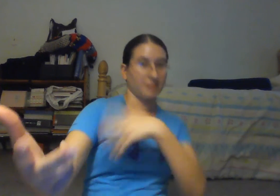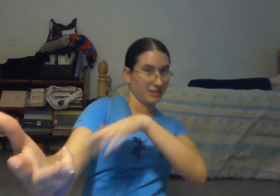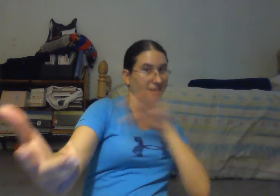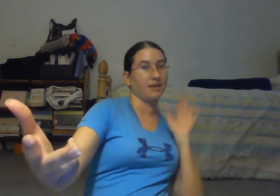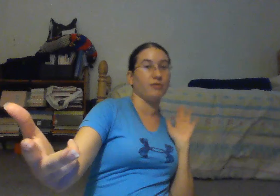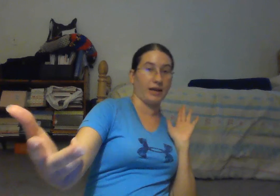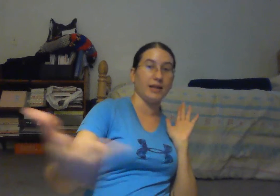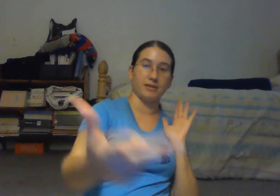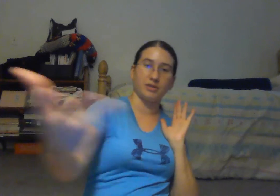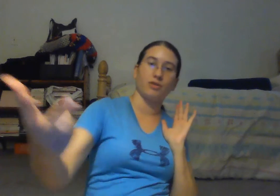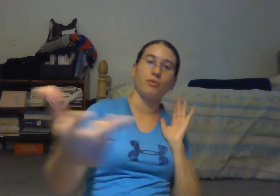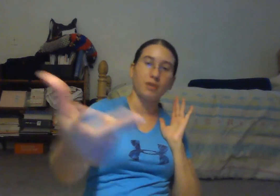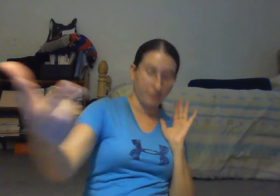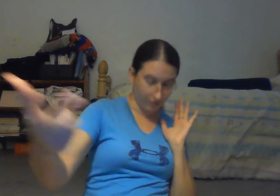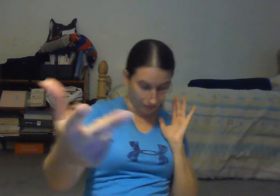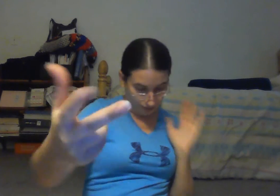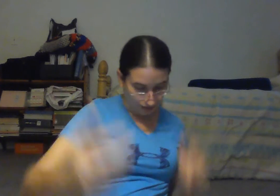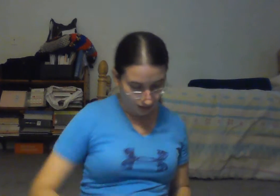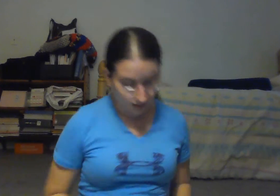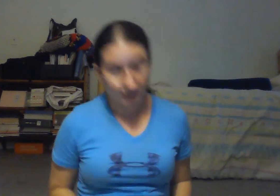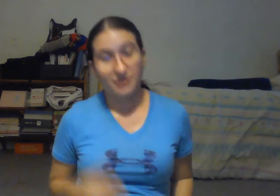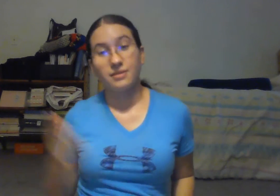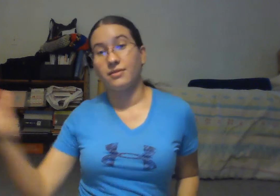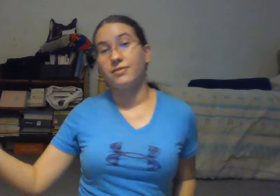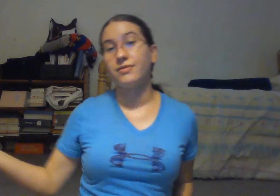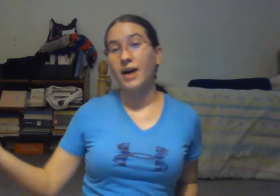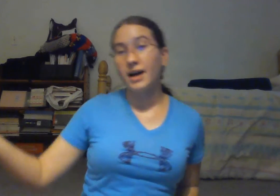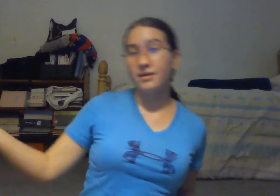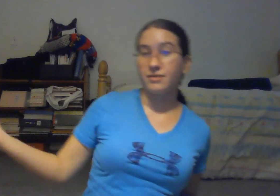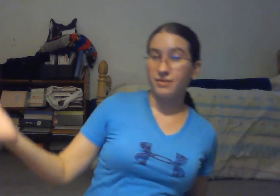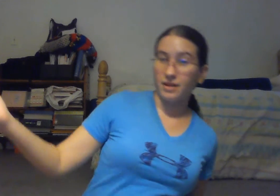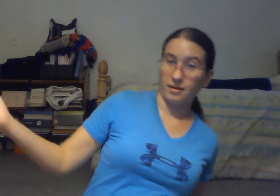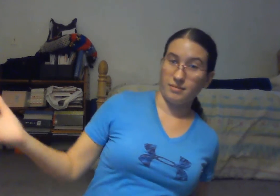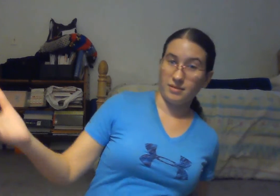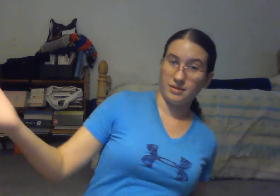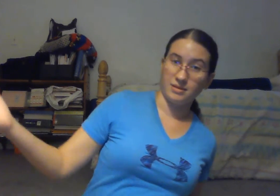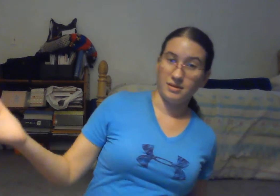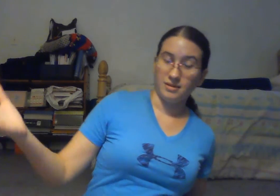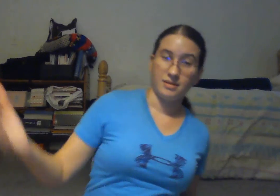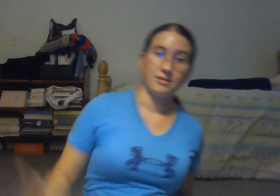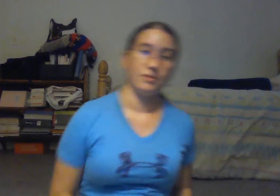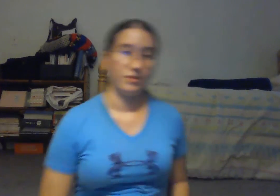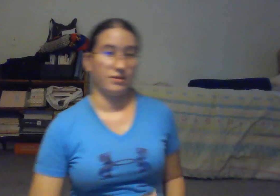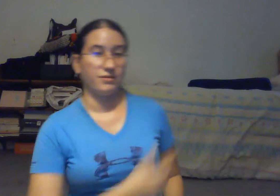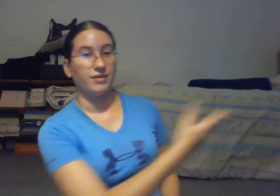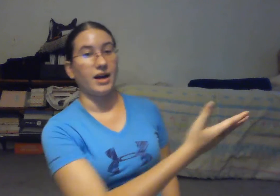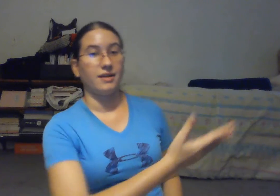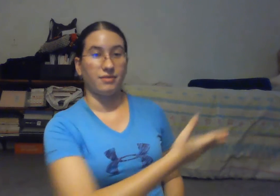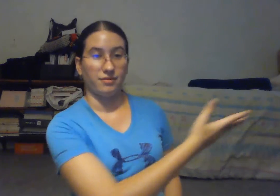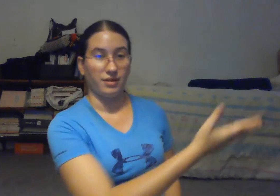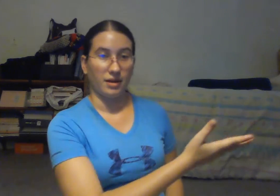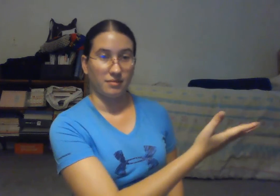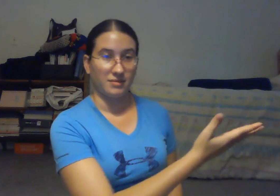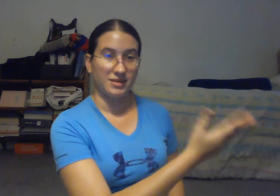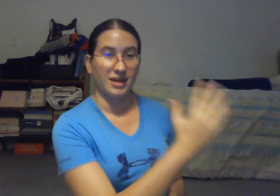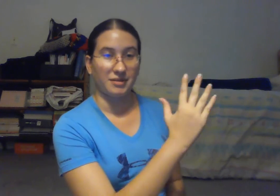kind of like over here. And it's the 3 of you. It's the 5 of them. Or the 5 of them. Can't really